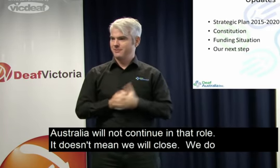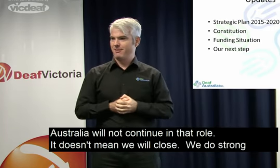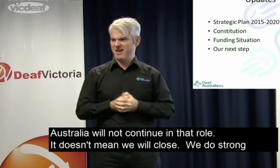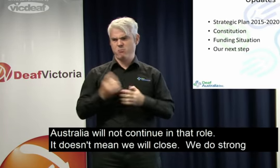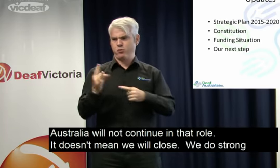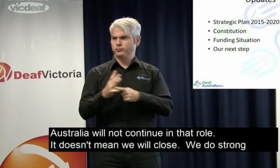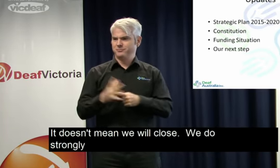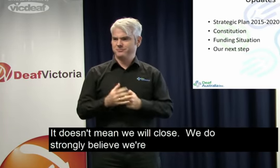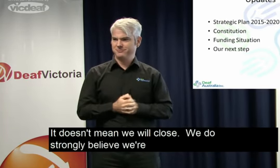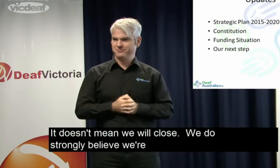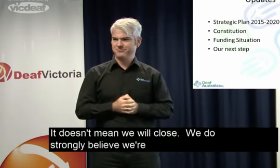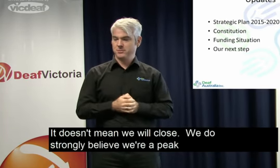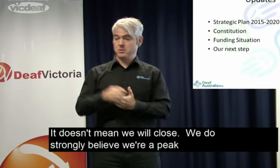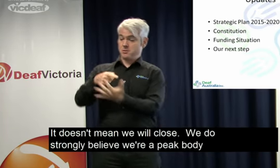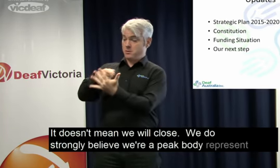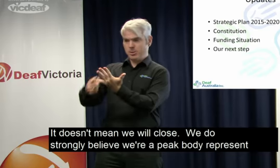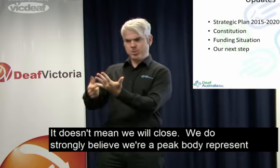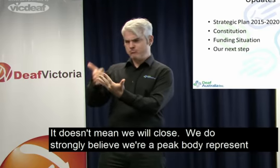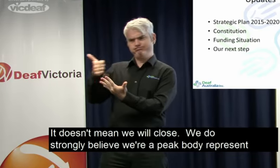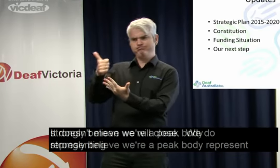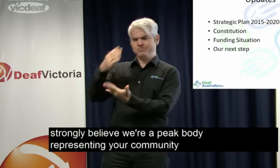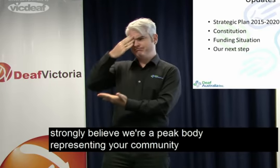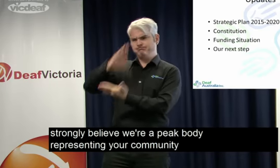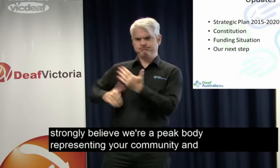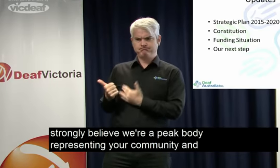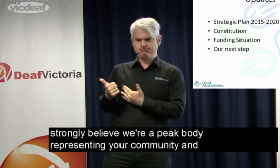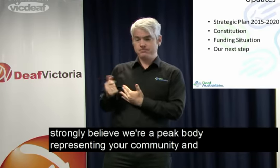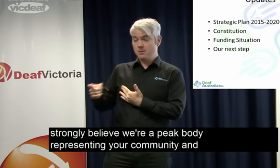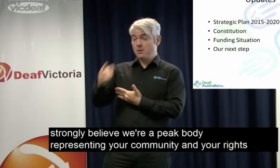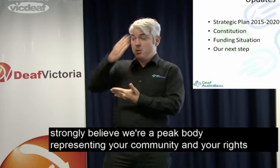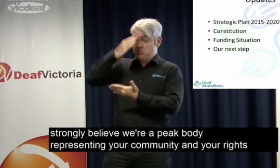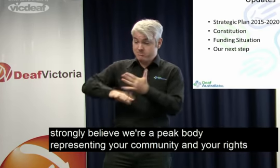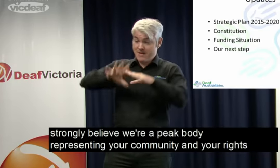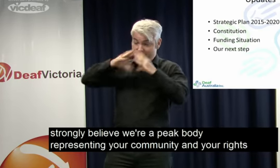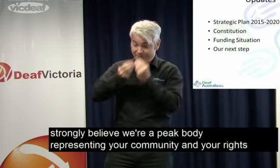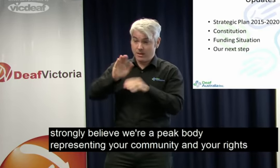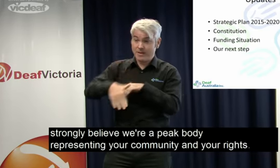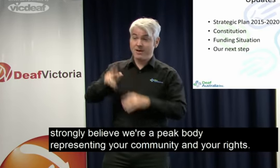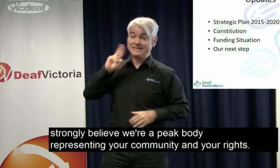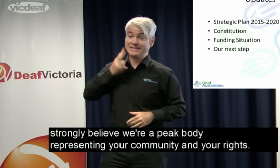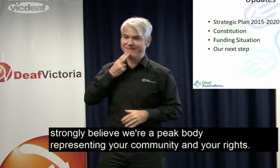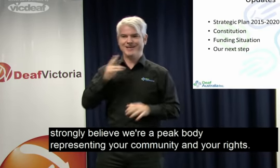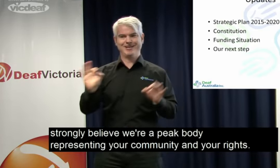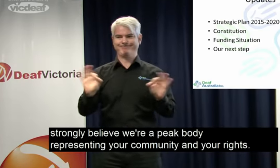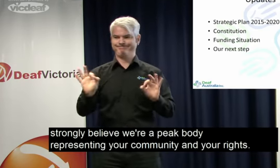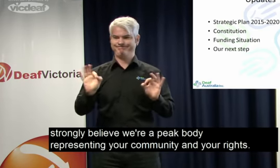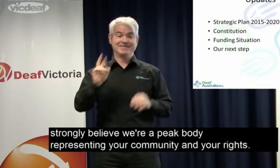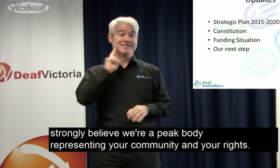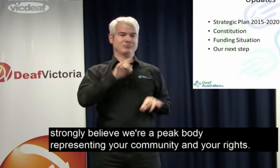your rights to access Auslan, and that's key. And whilst those organisations do have experience, they don't necessarily